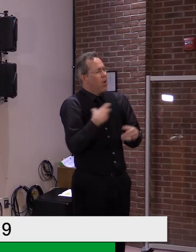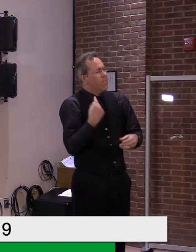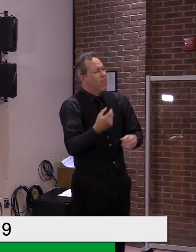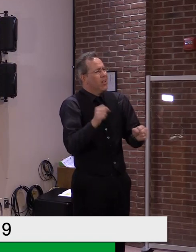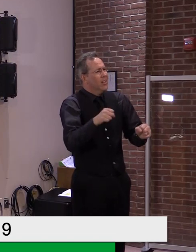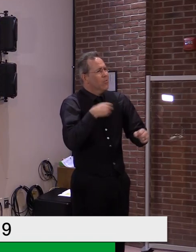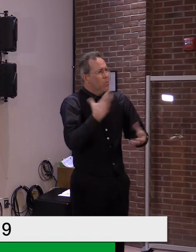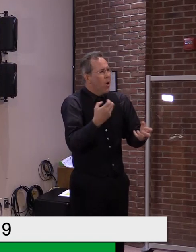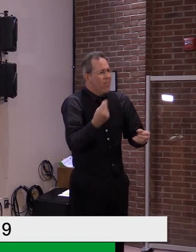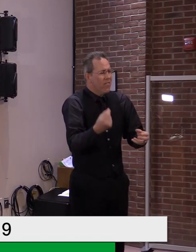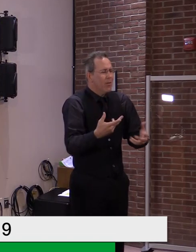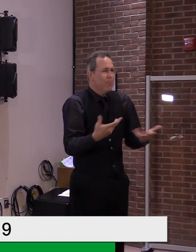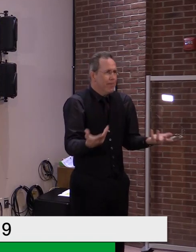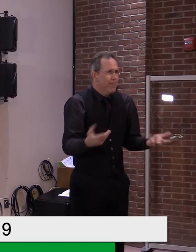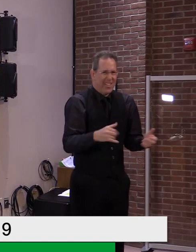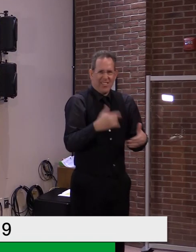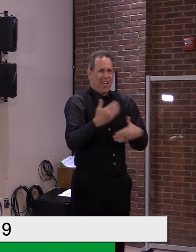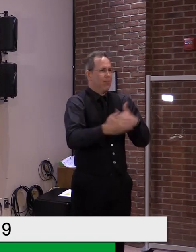possible.